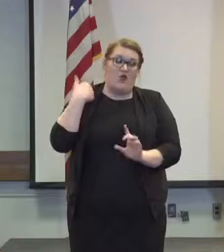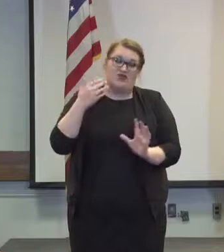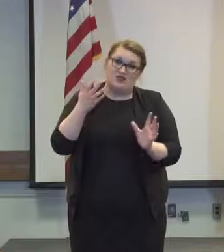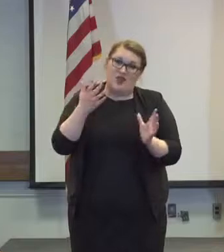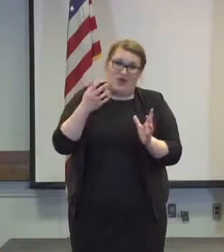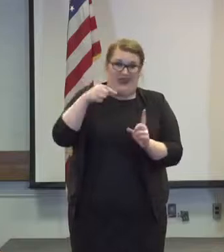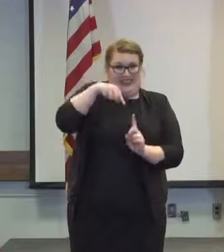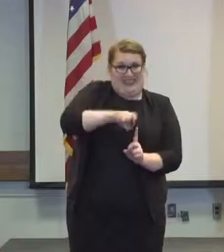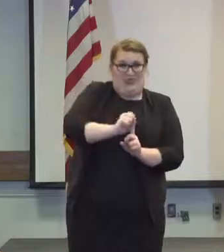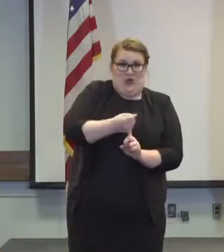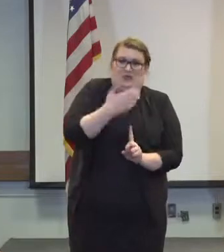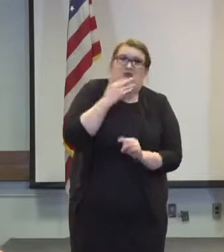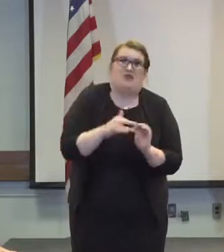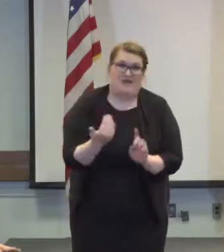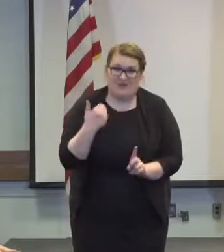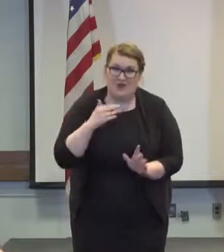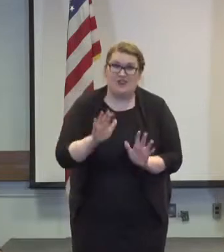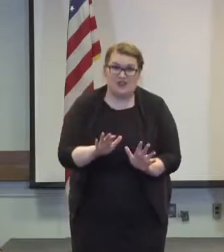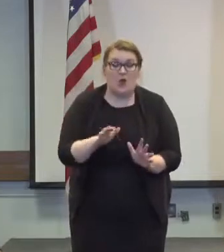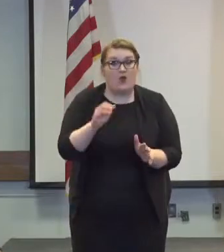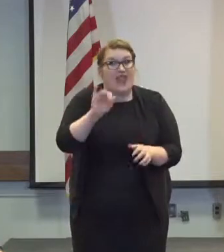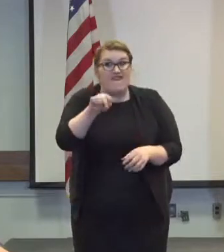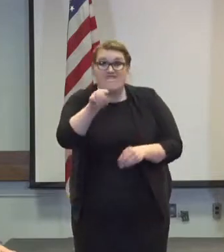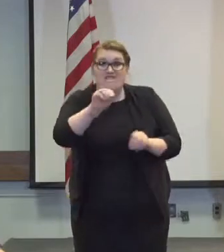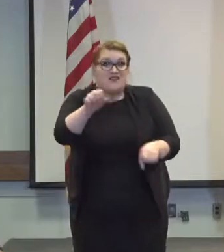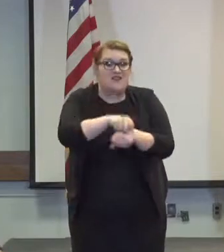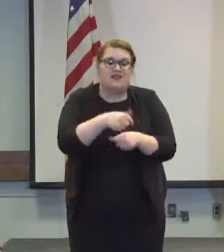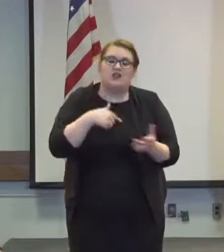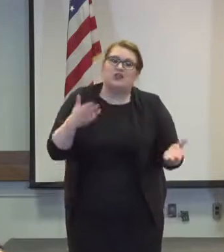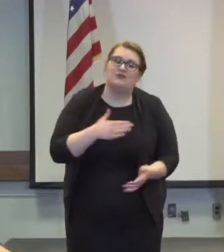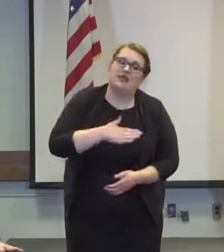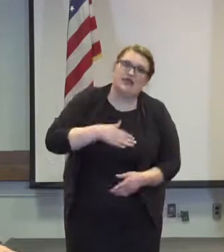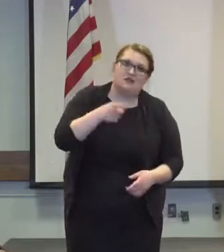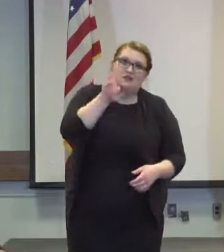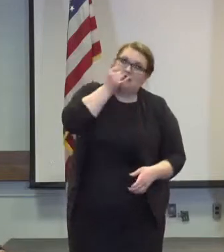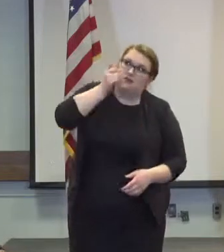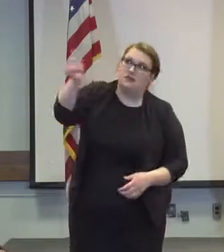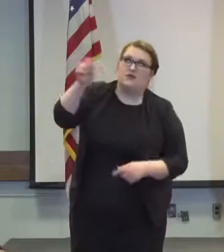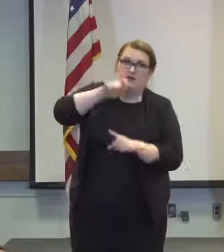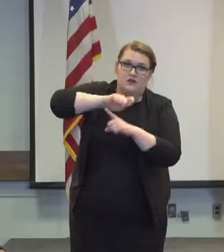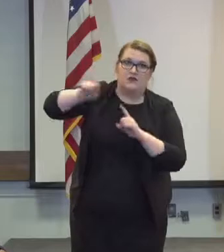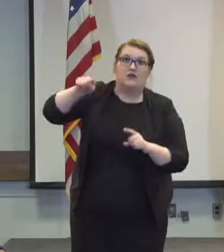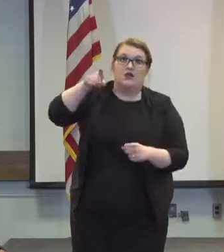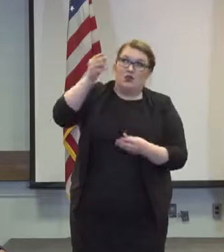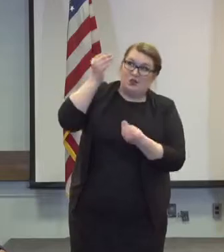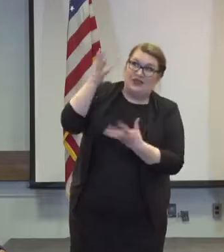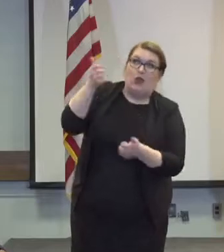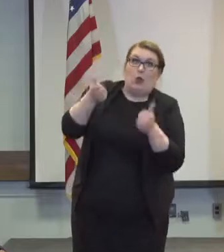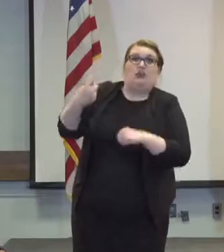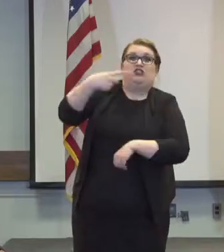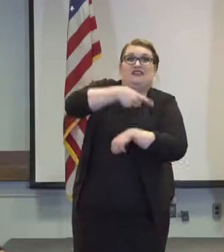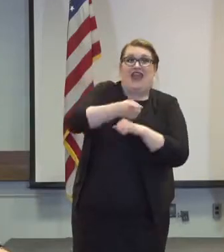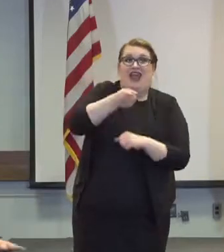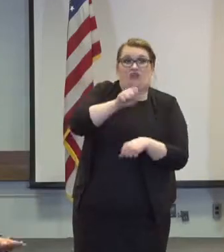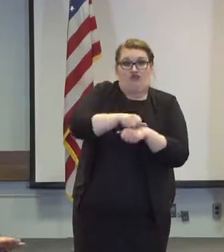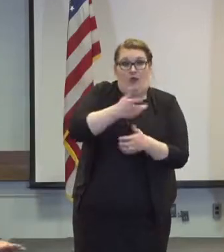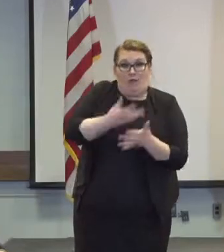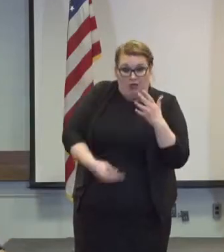encourage people, if you're unemployed, just get on the phone and get filed, tell them the day you lost your job,